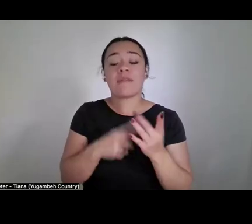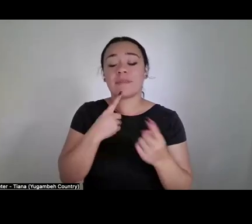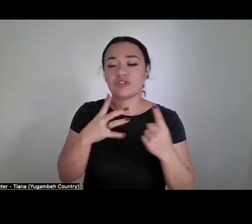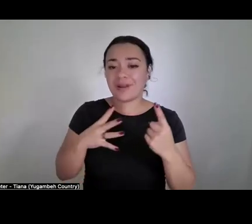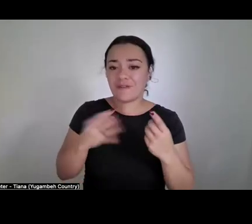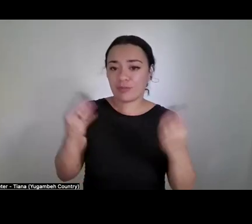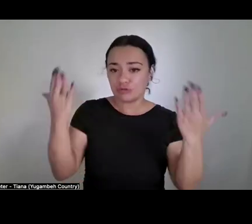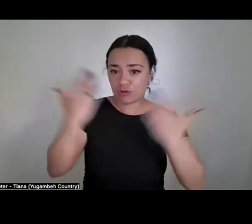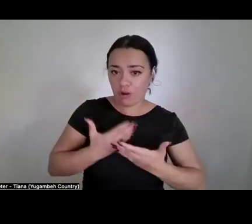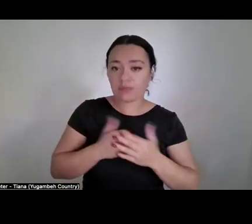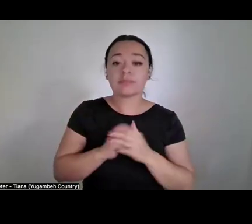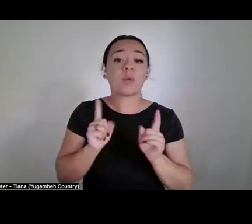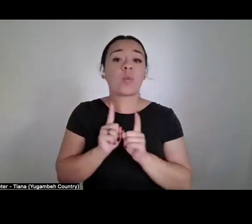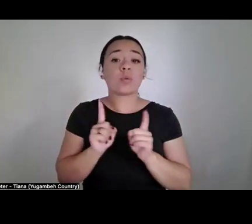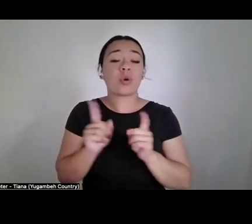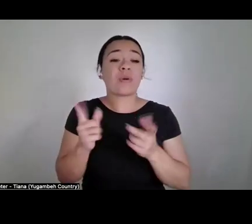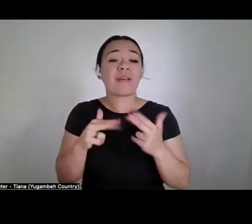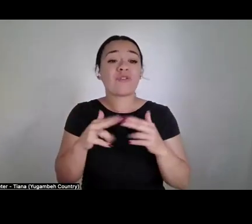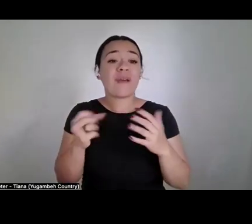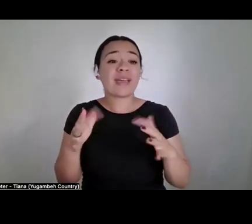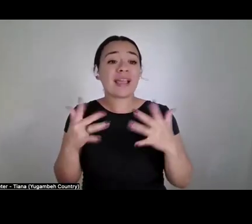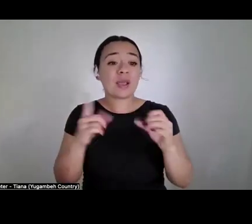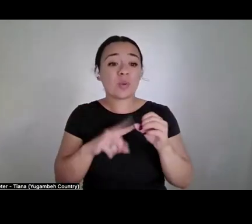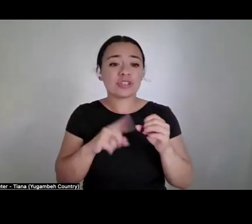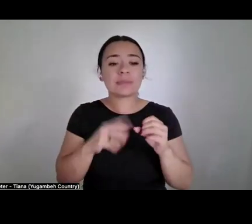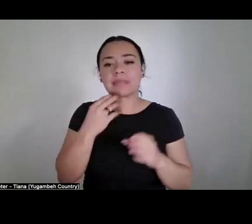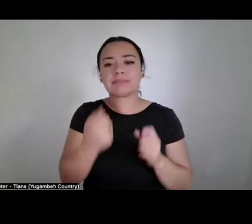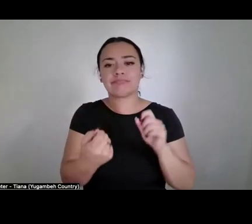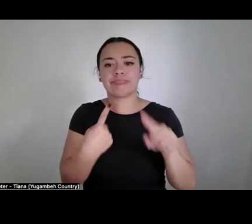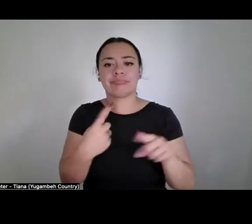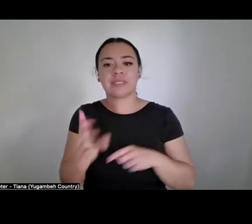I mentioned, if you have any questions, please feel free to email me.